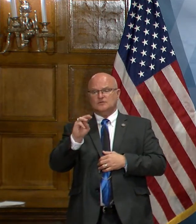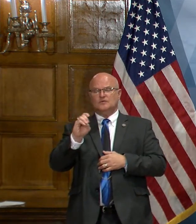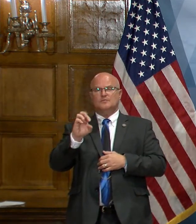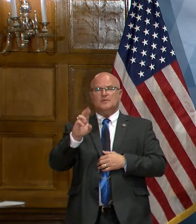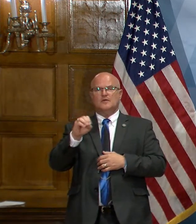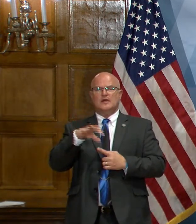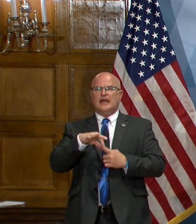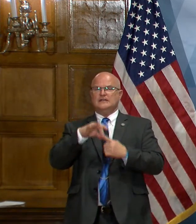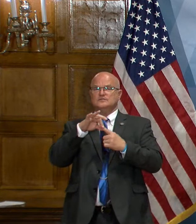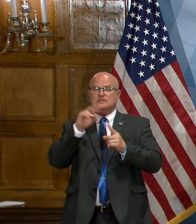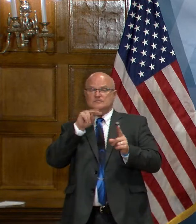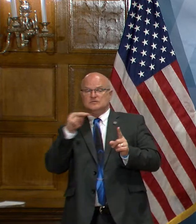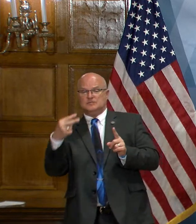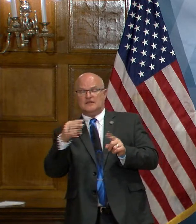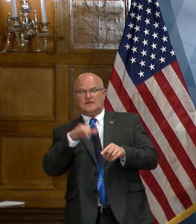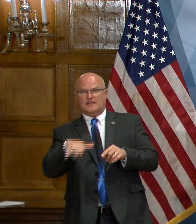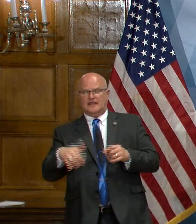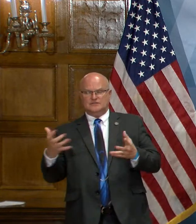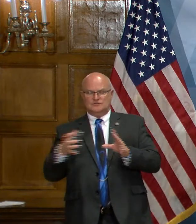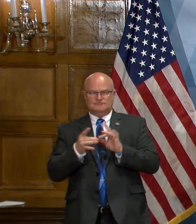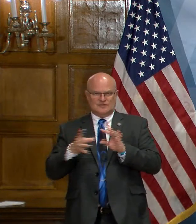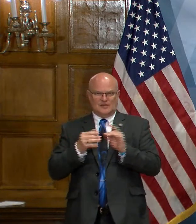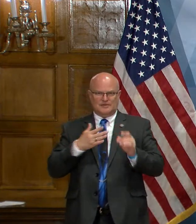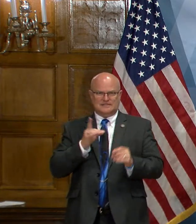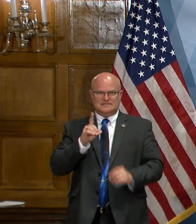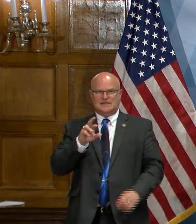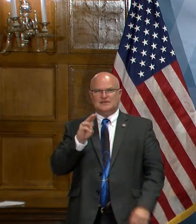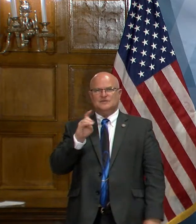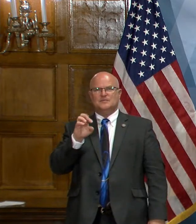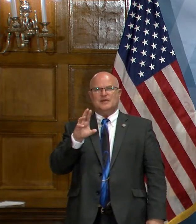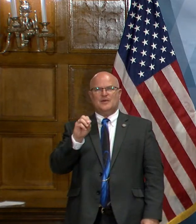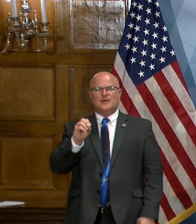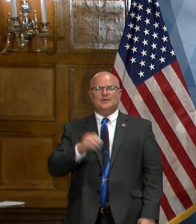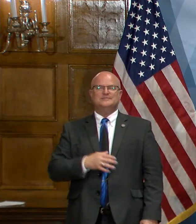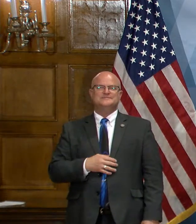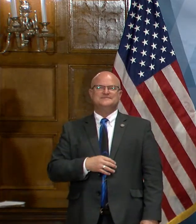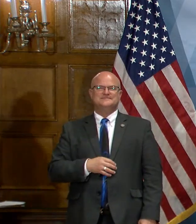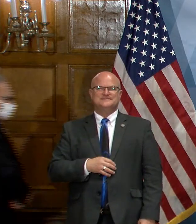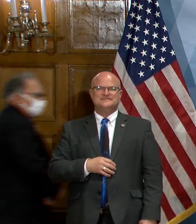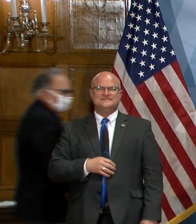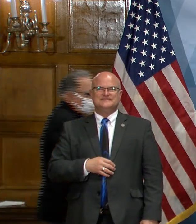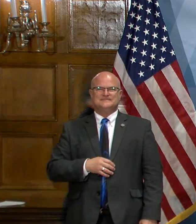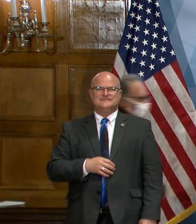has a unique perspective on that. Would you want to comment, Dr. Romero?